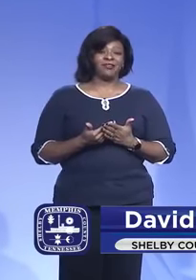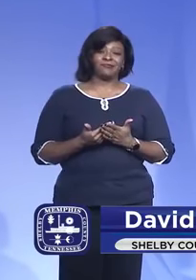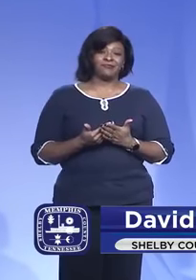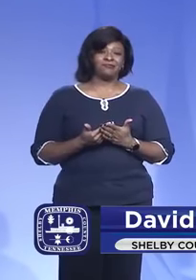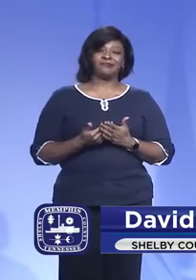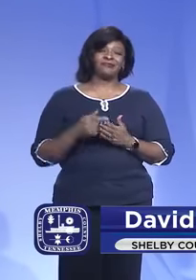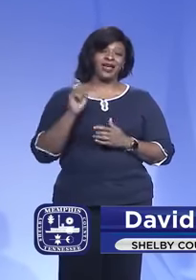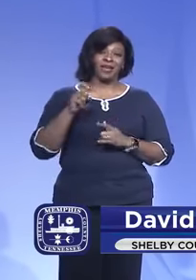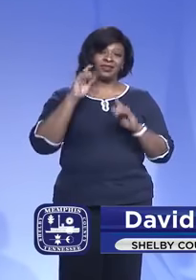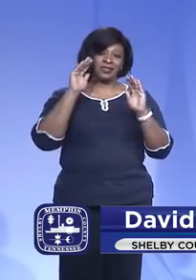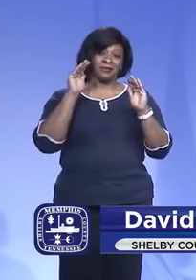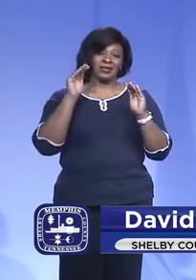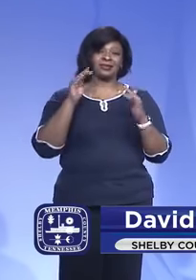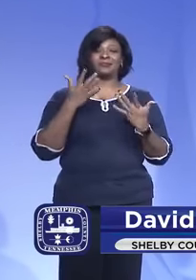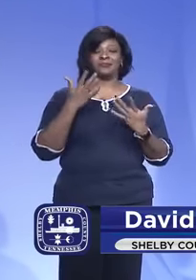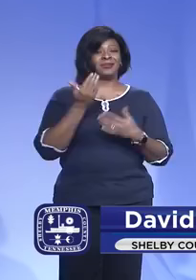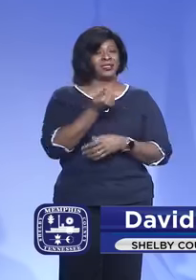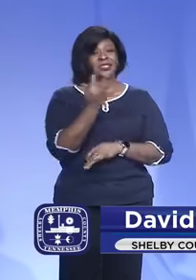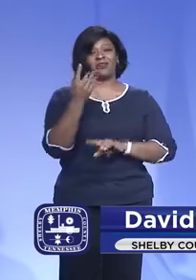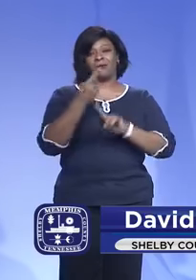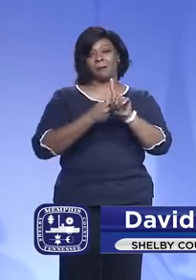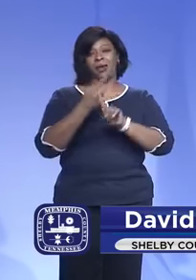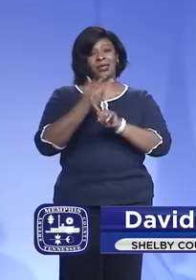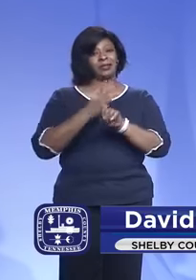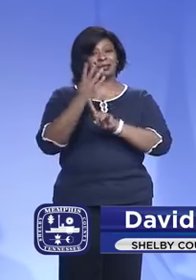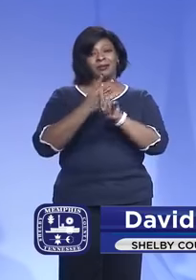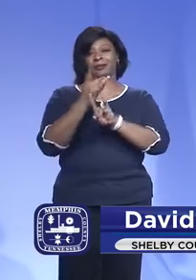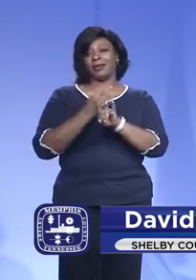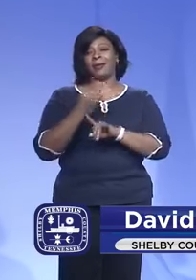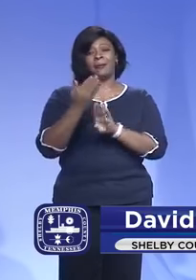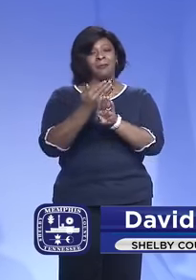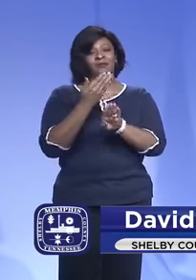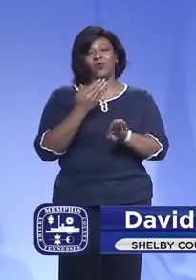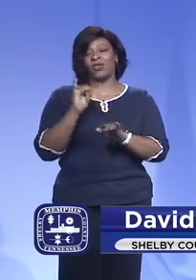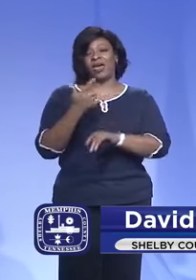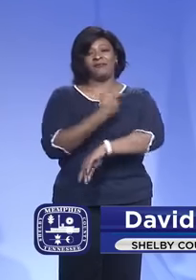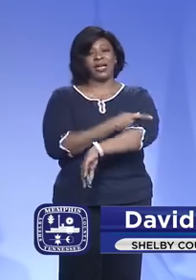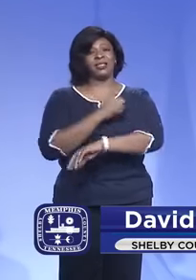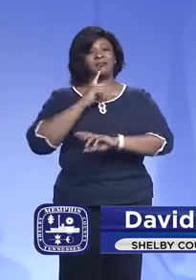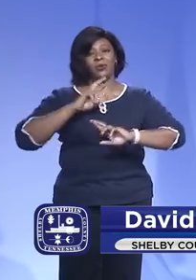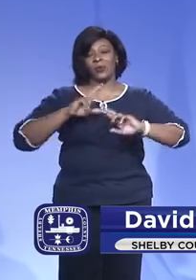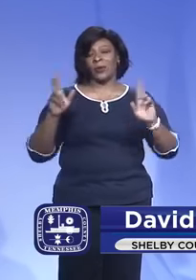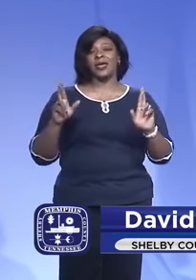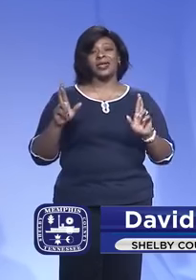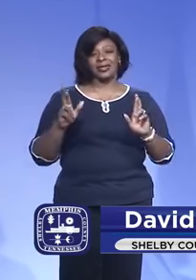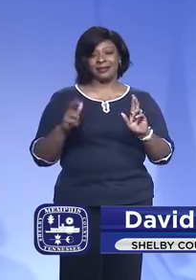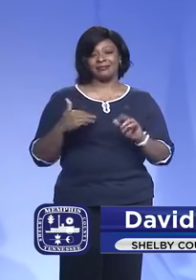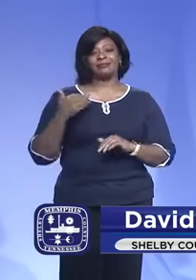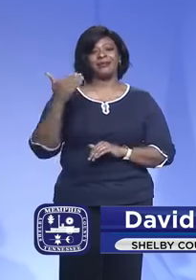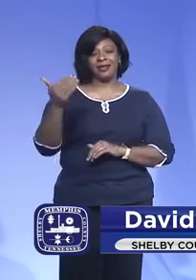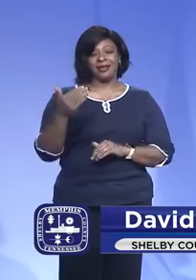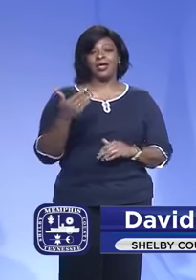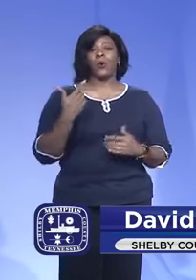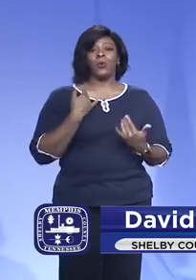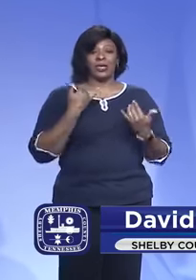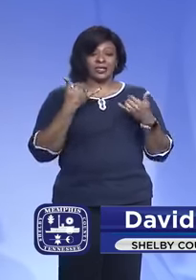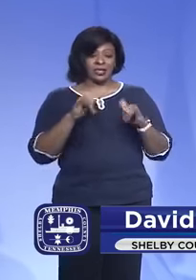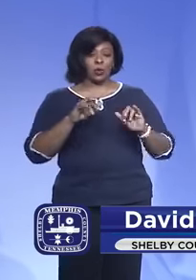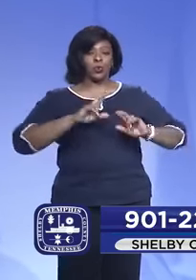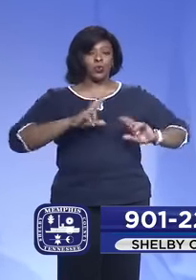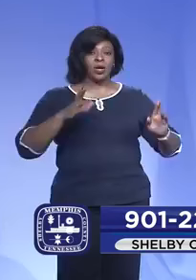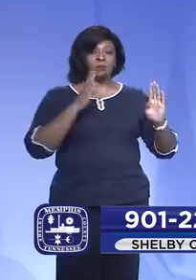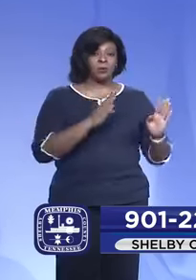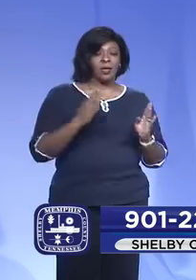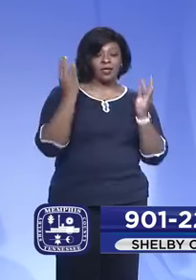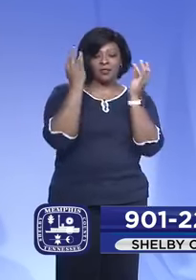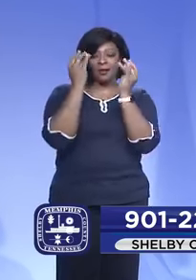you have to expect it will be of several months at the earliest before any vaccine would arrive. But we are laying the groundwork and thinking